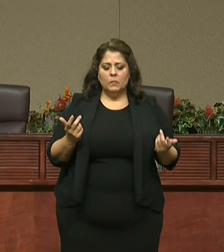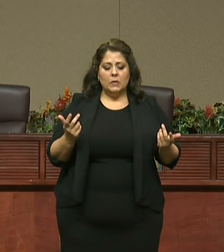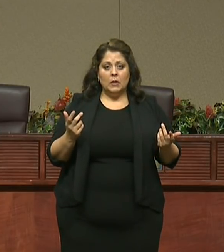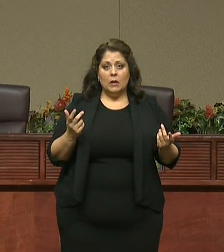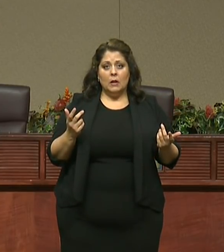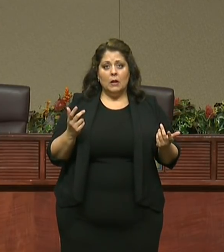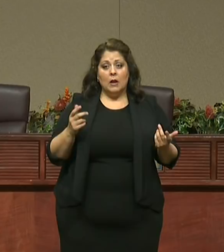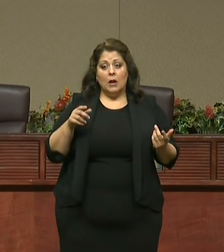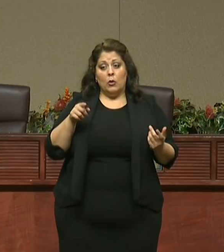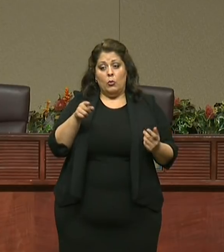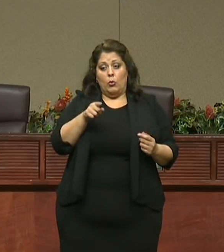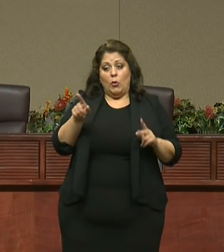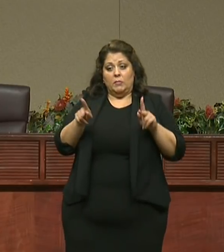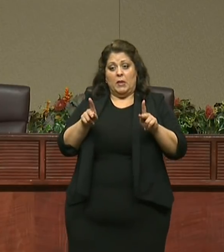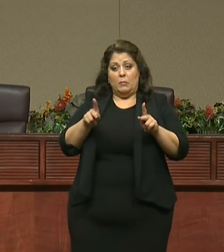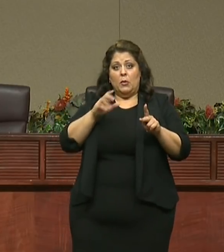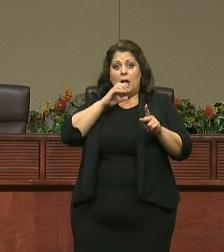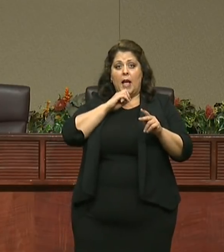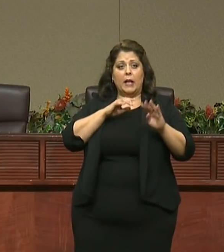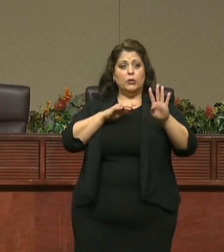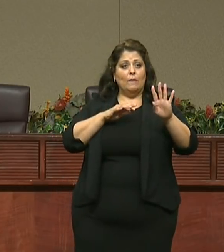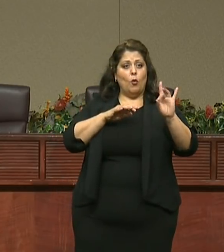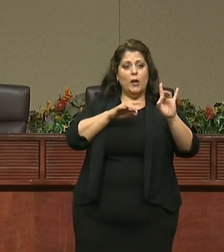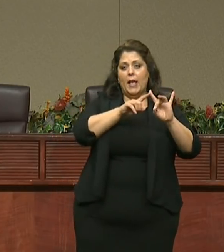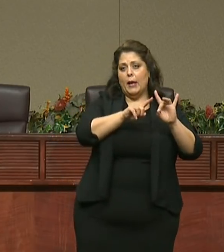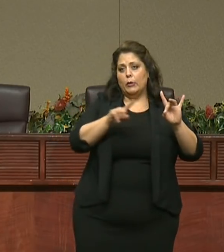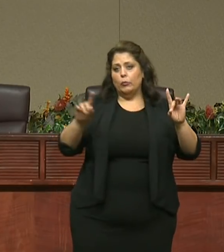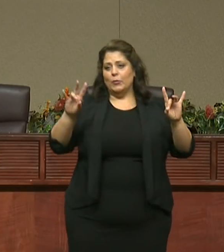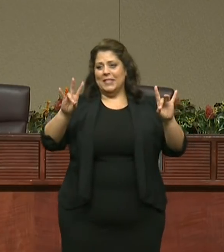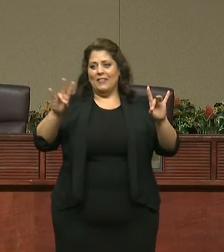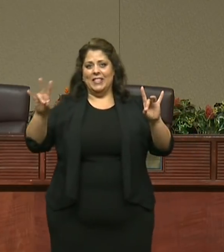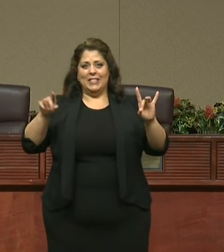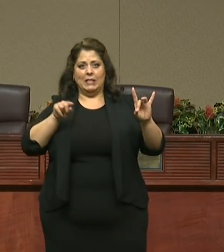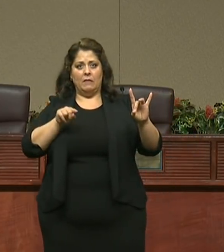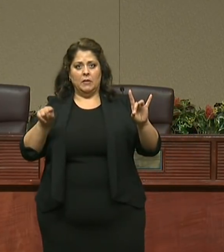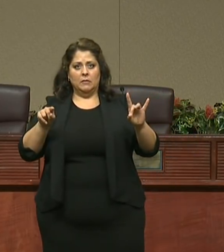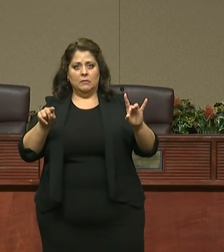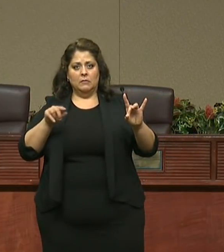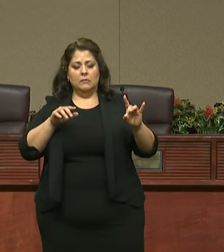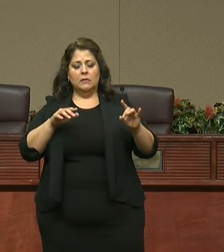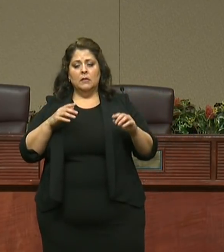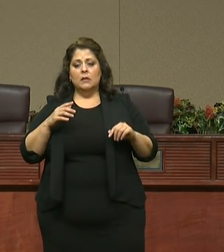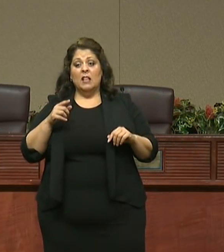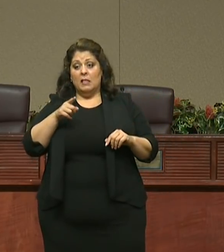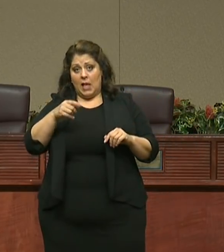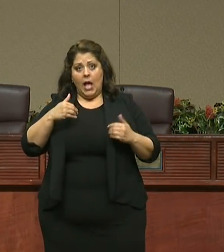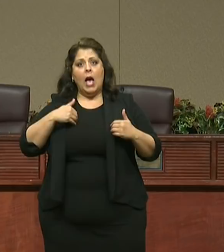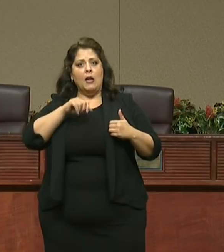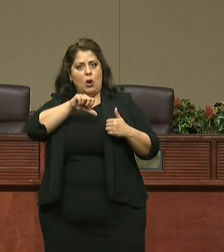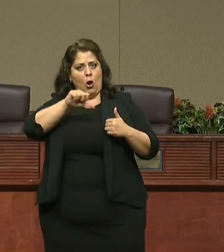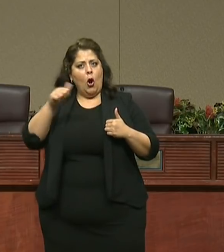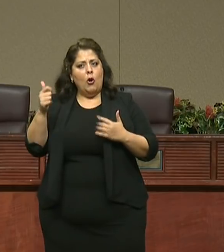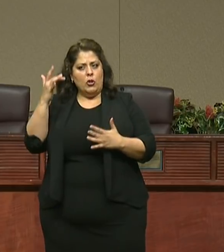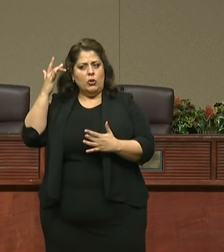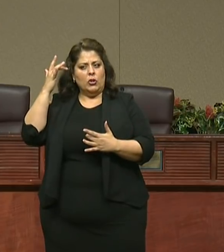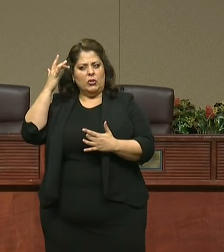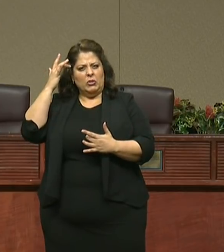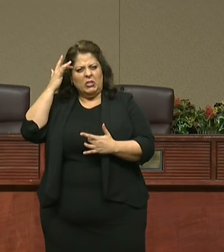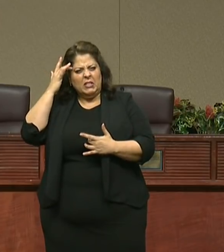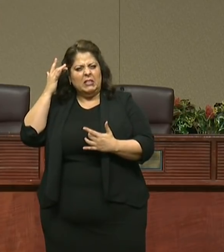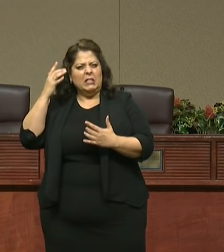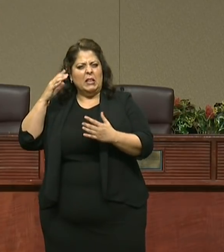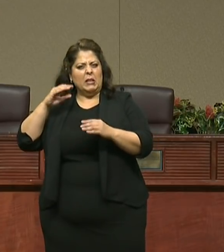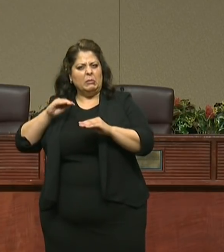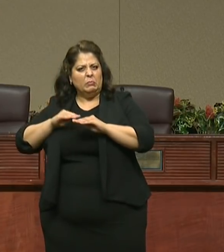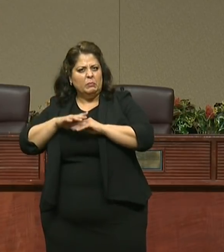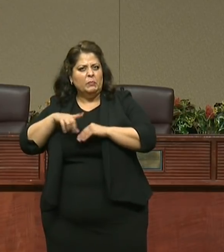those are between the ages of 48 to 77 with underlying conditions that were